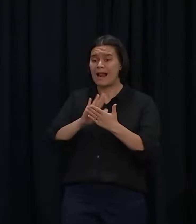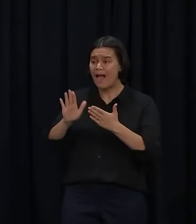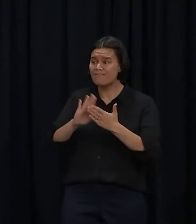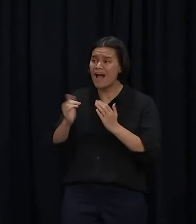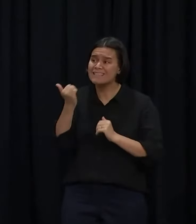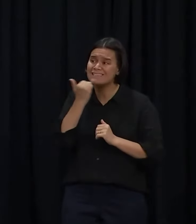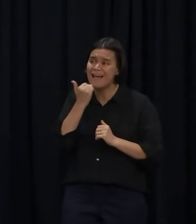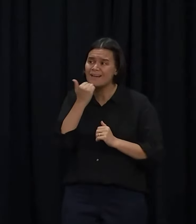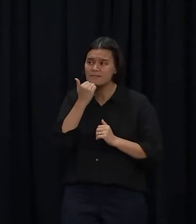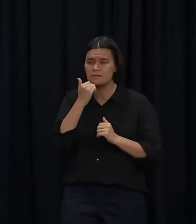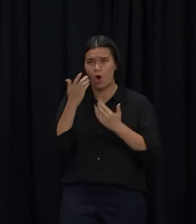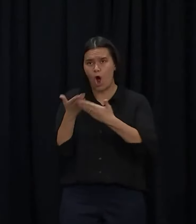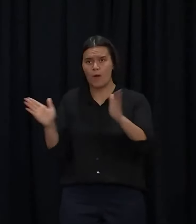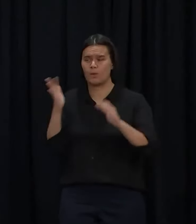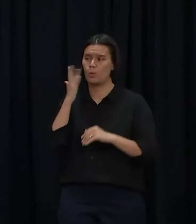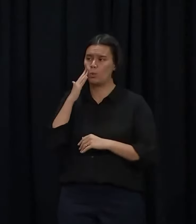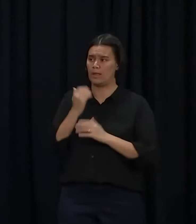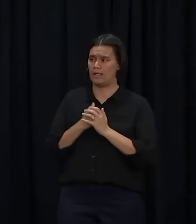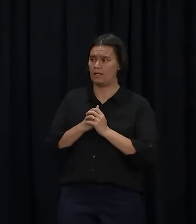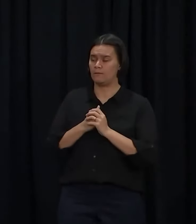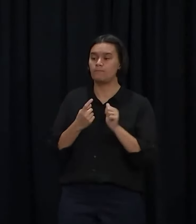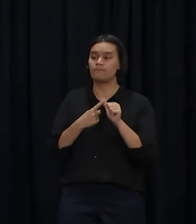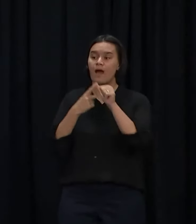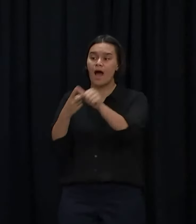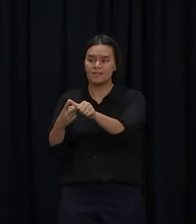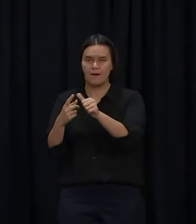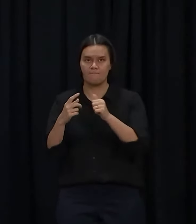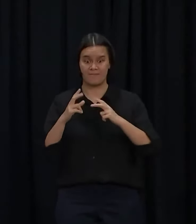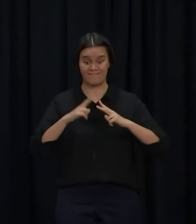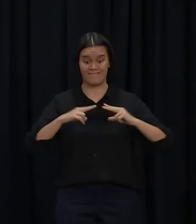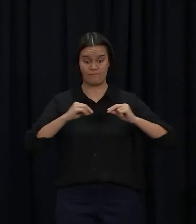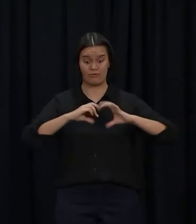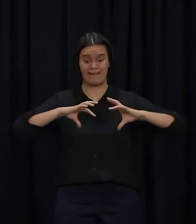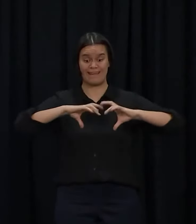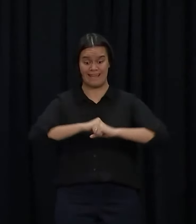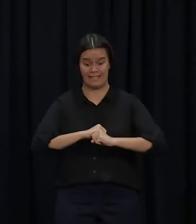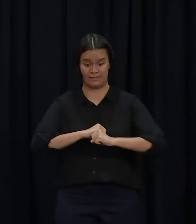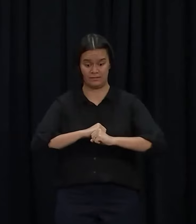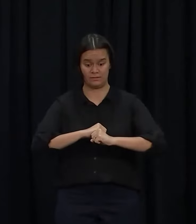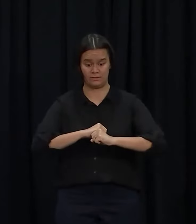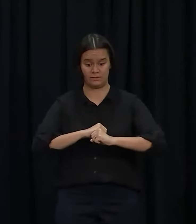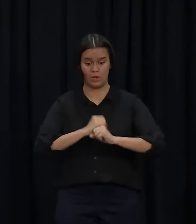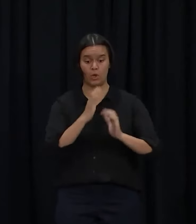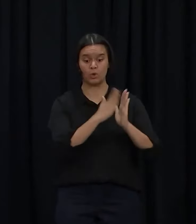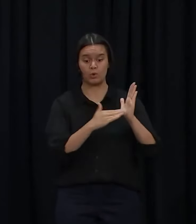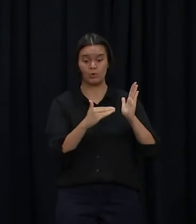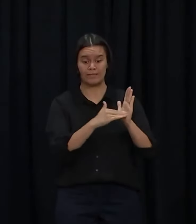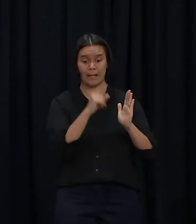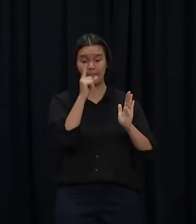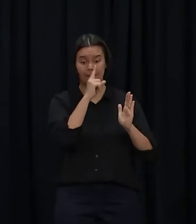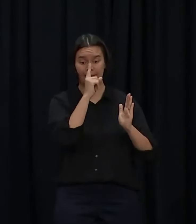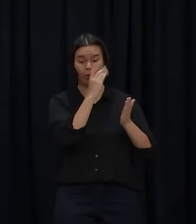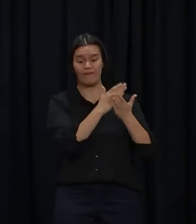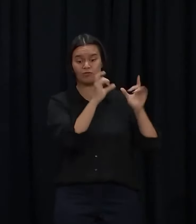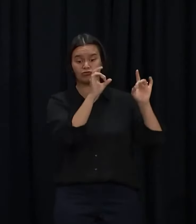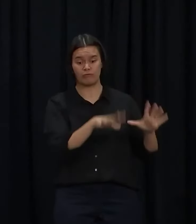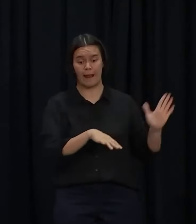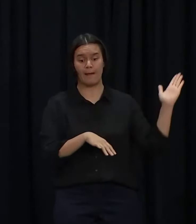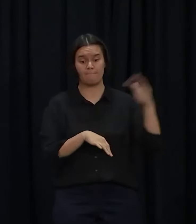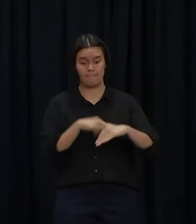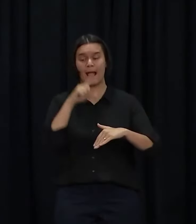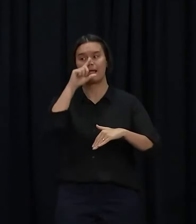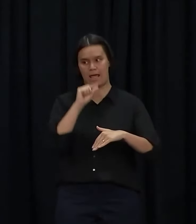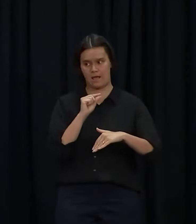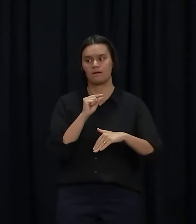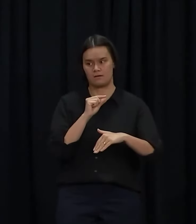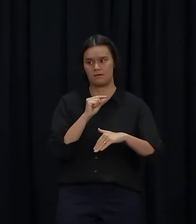that phase 1 was in Feb, but you'll forgive me if I have to go back and look at the phasing. We didn't do everyone at once from in Feb, but nor did we at